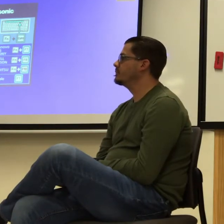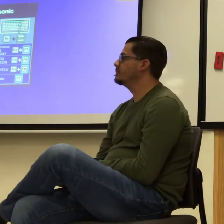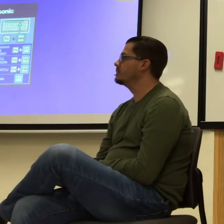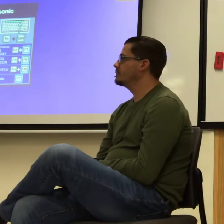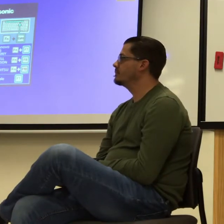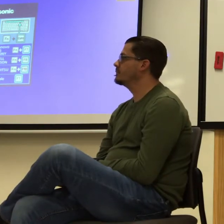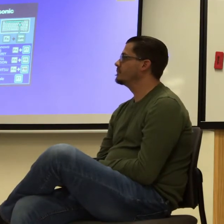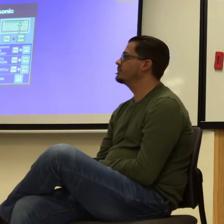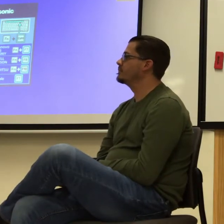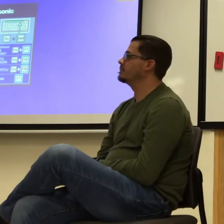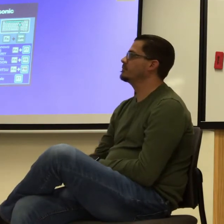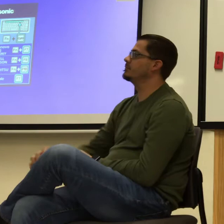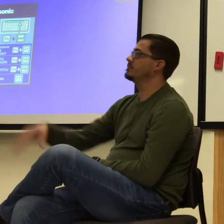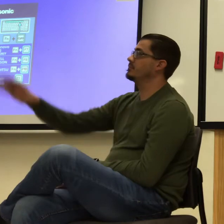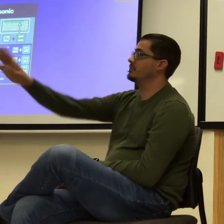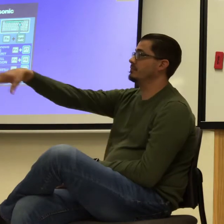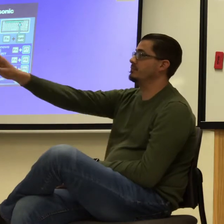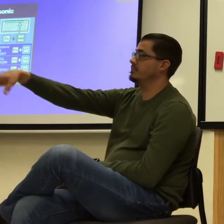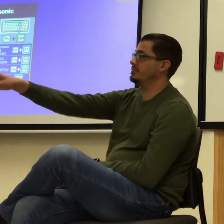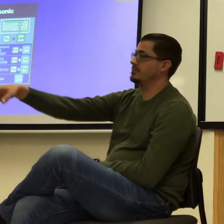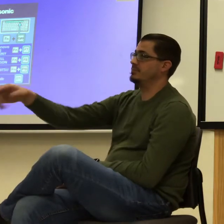All right, check this out.